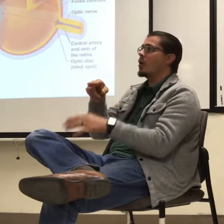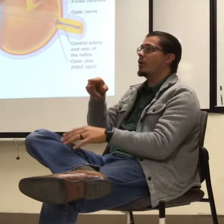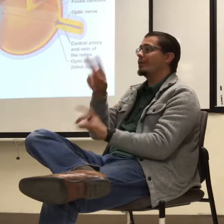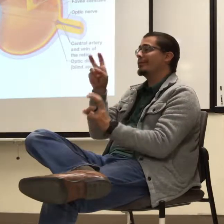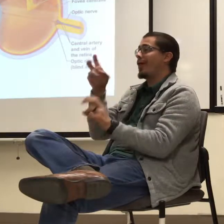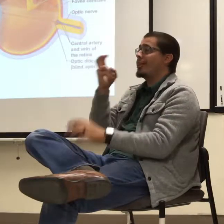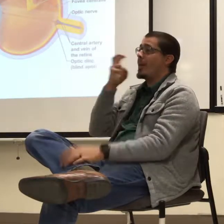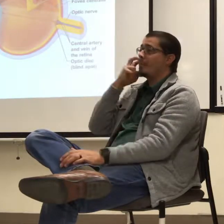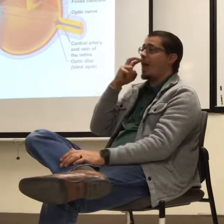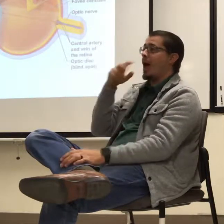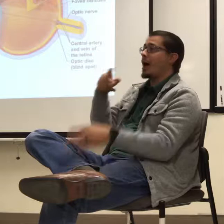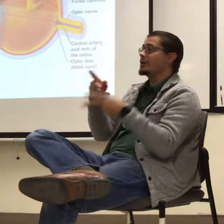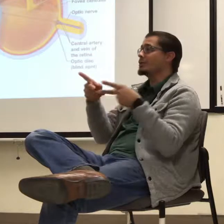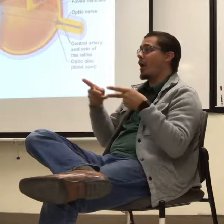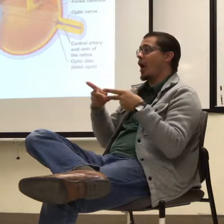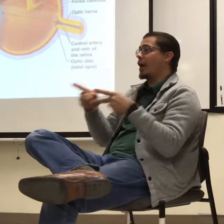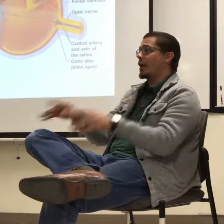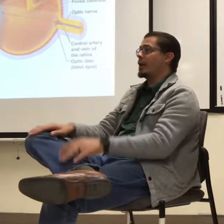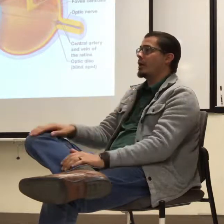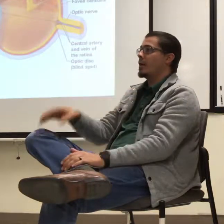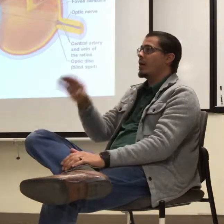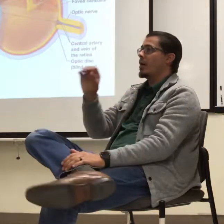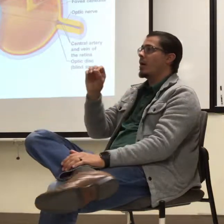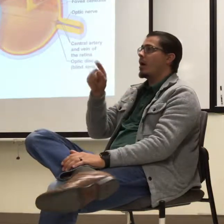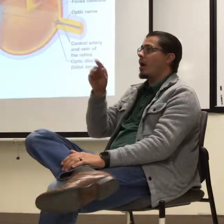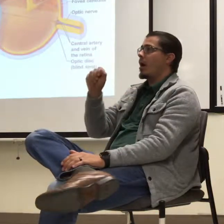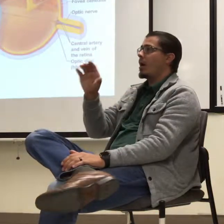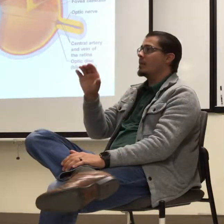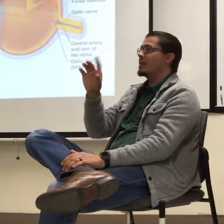spot, or the optic disc.